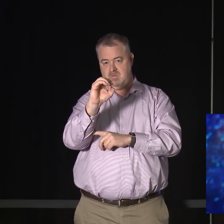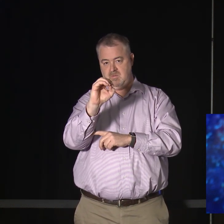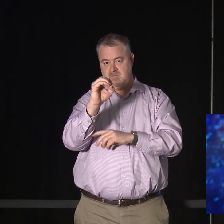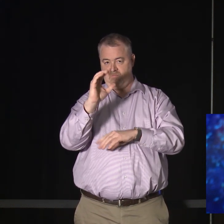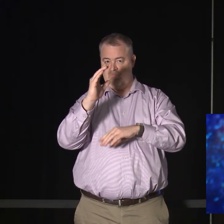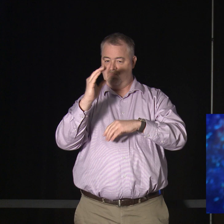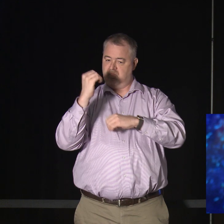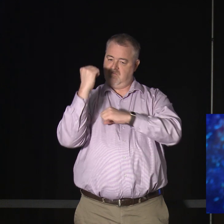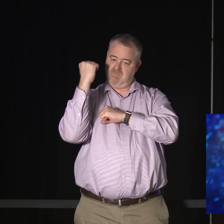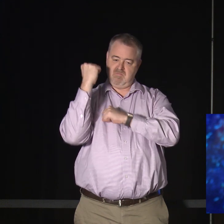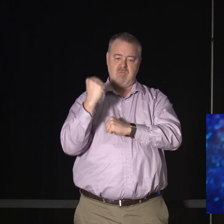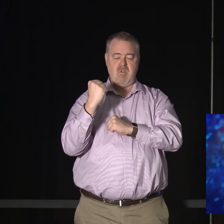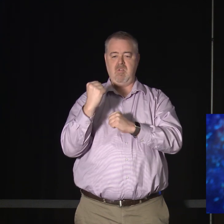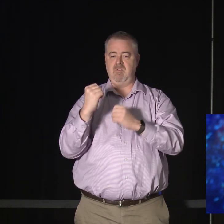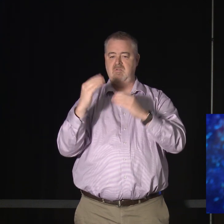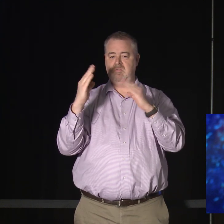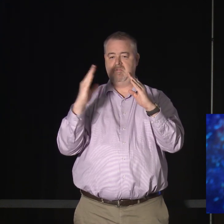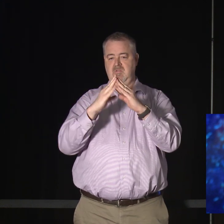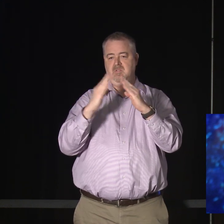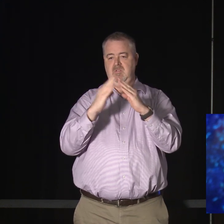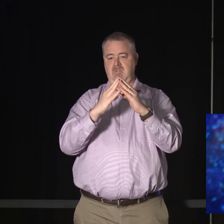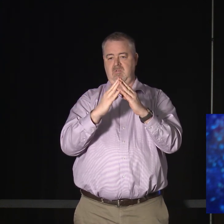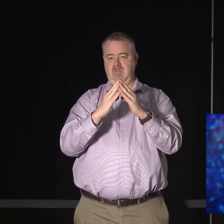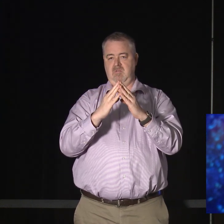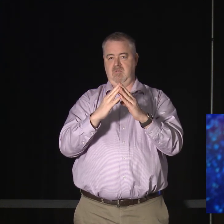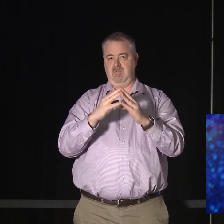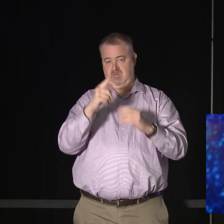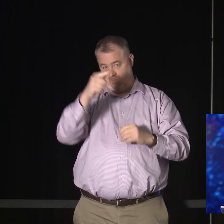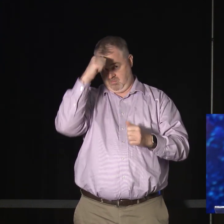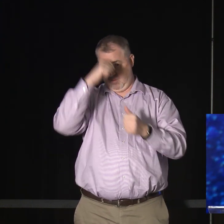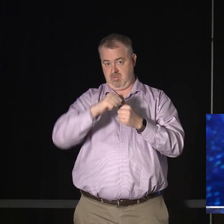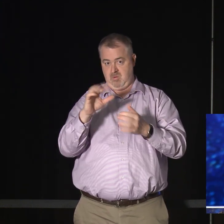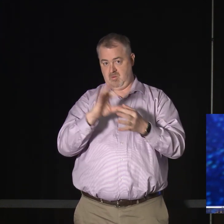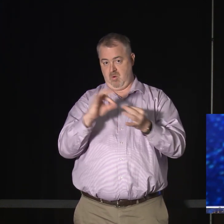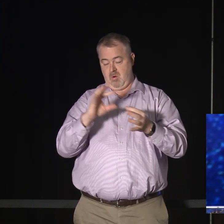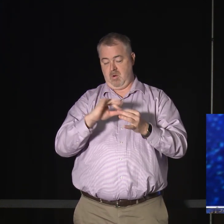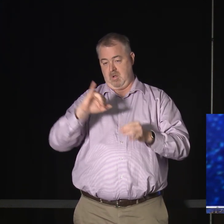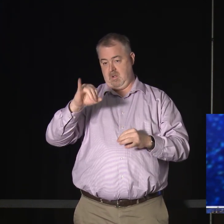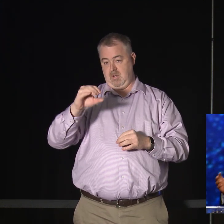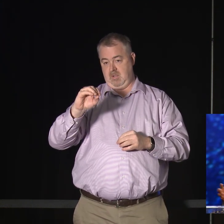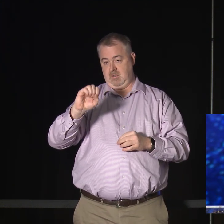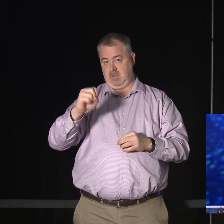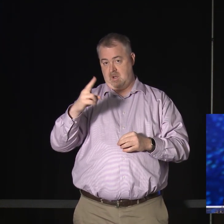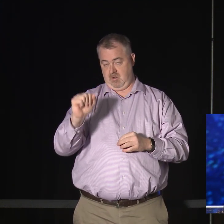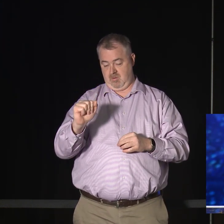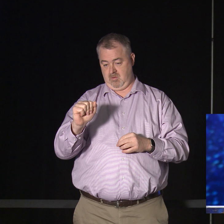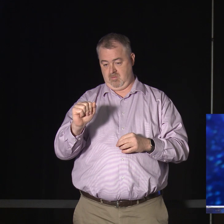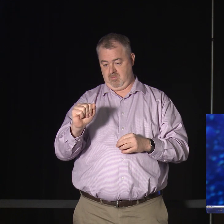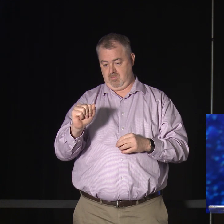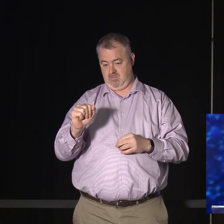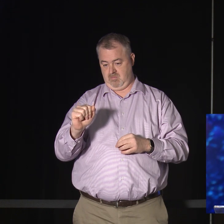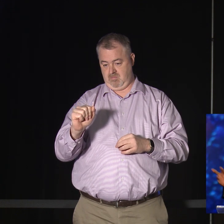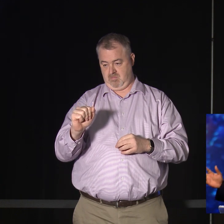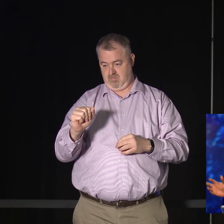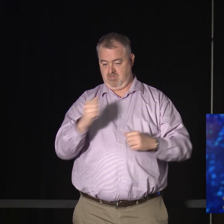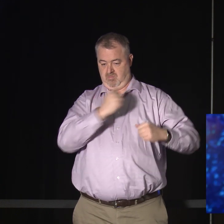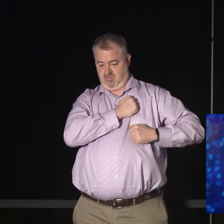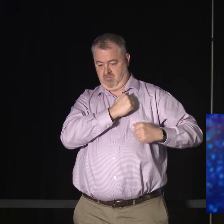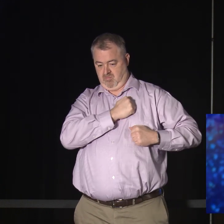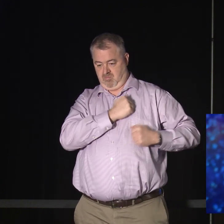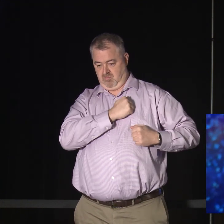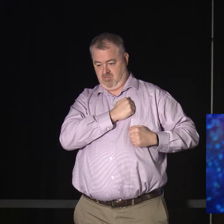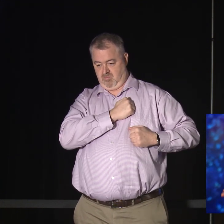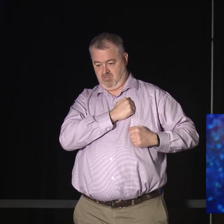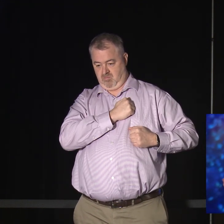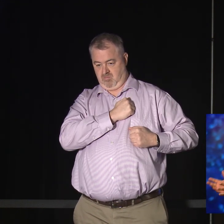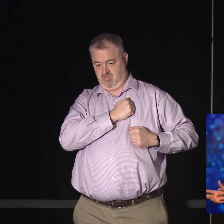the Bible tells the story, you remember it, that Joshua gets a group of soldiers together